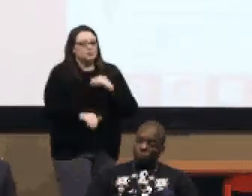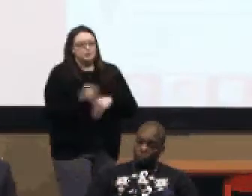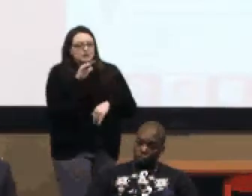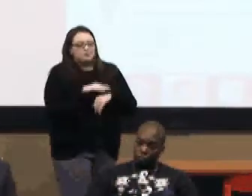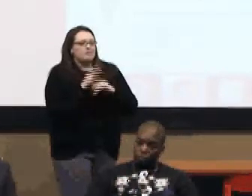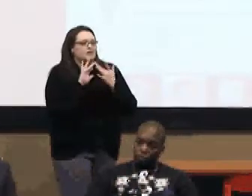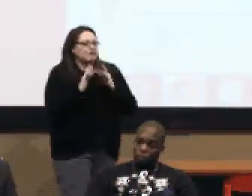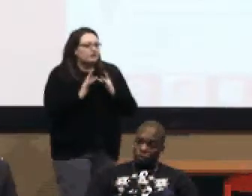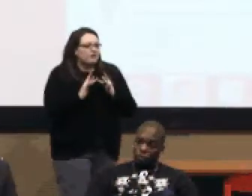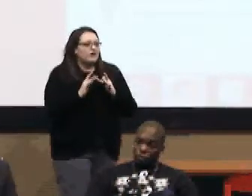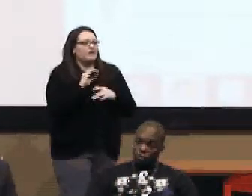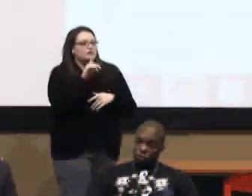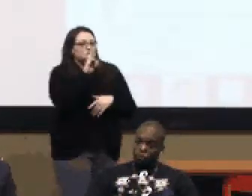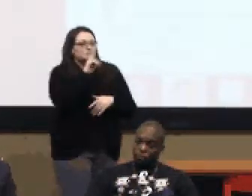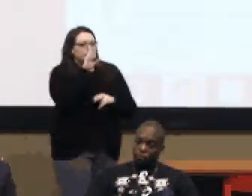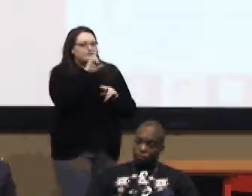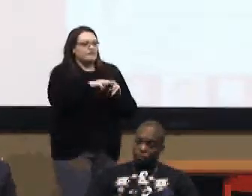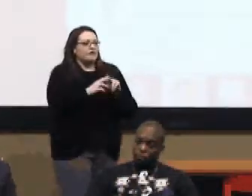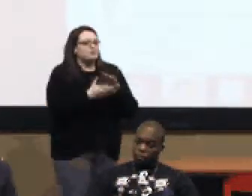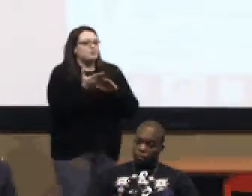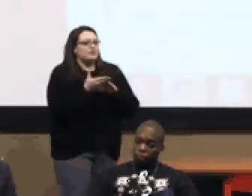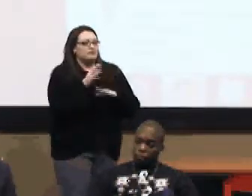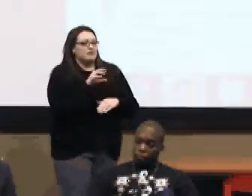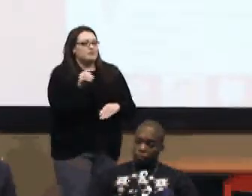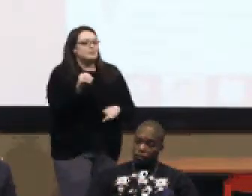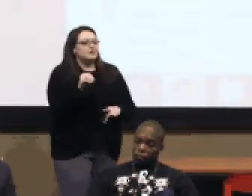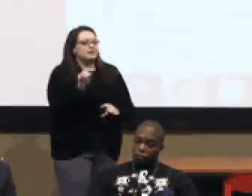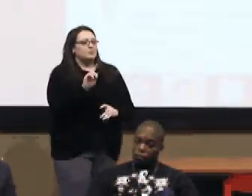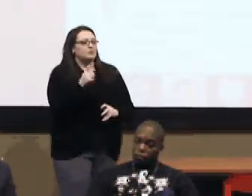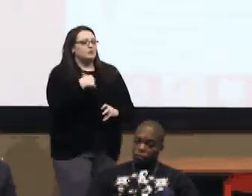internet, and it's really fun running a company